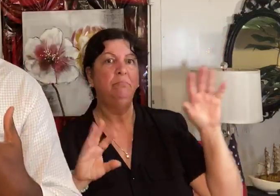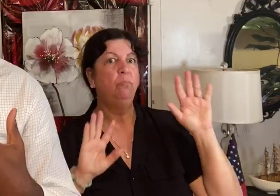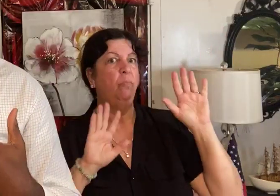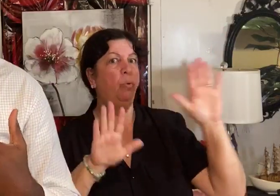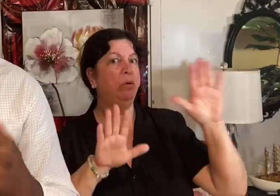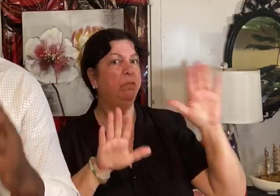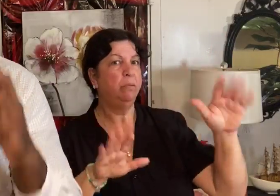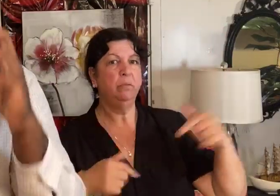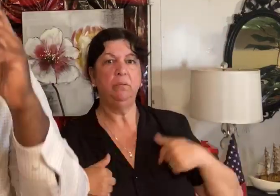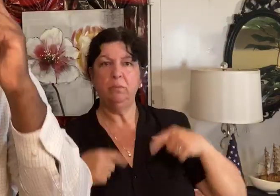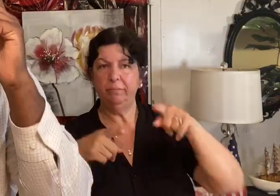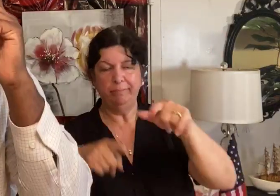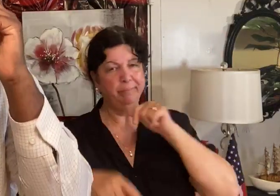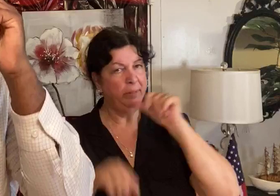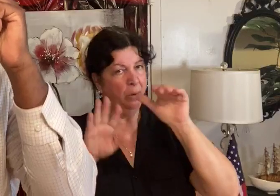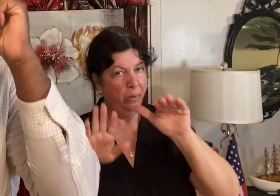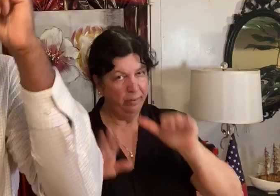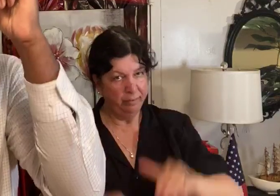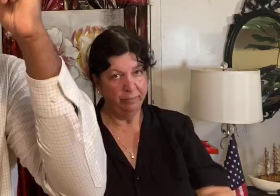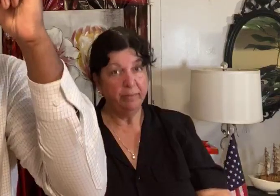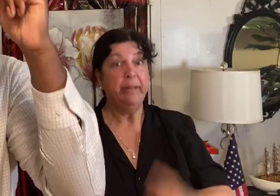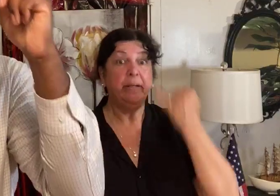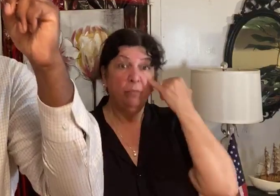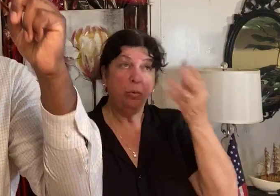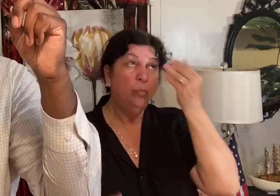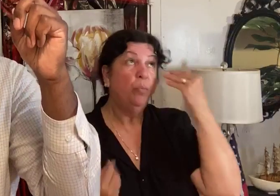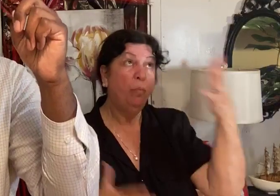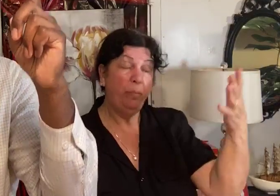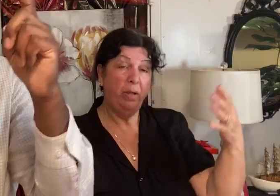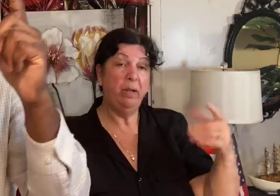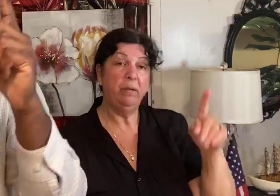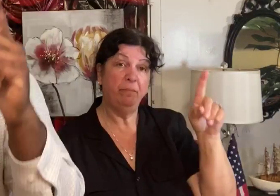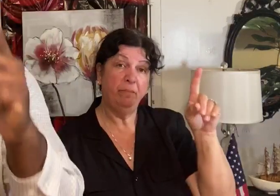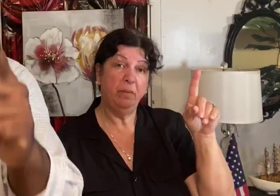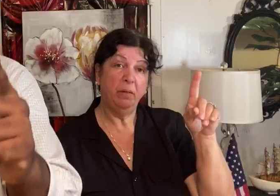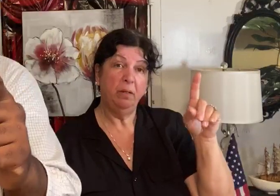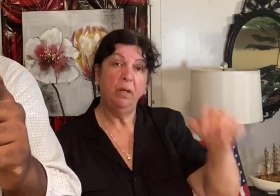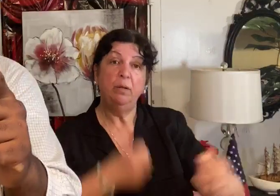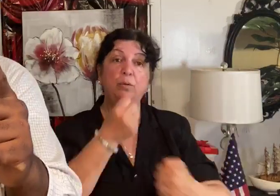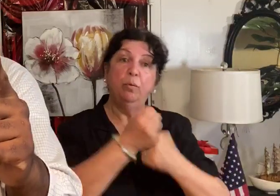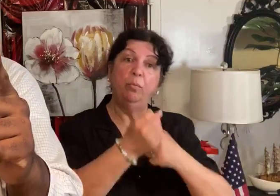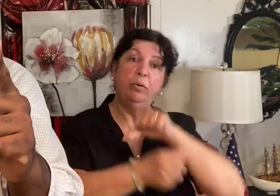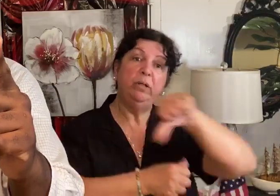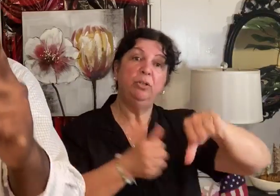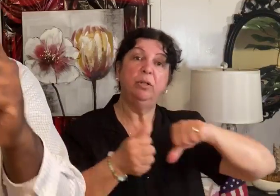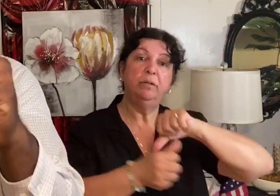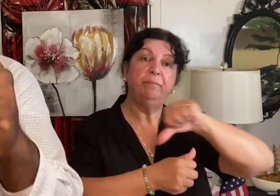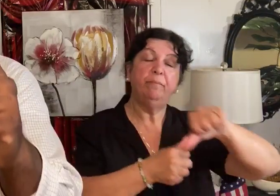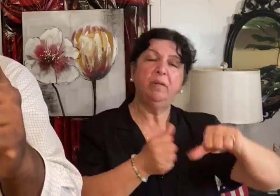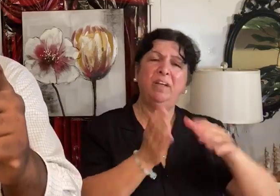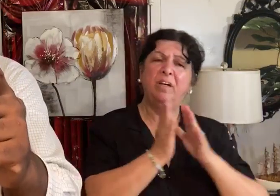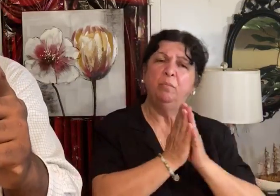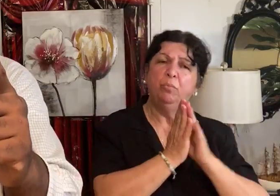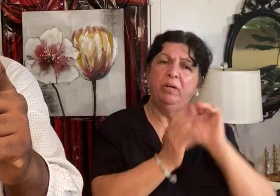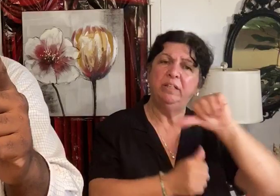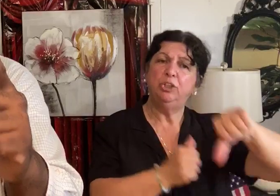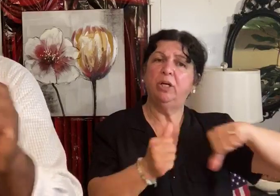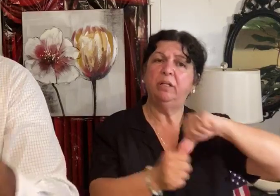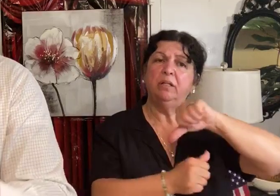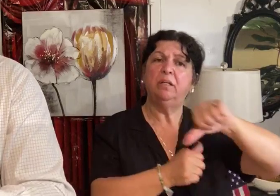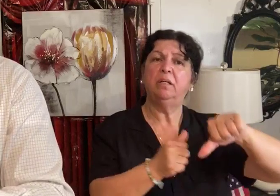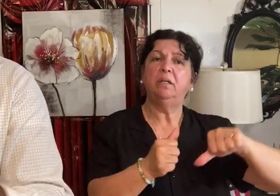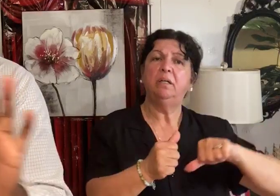We're not awesome. But if we would just do what he says, support one another, pray for one